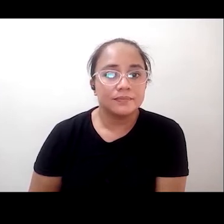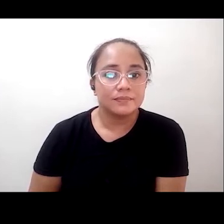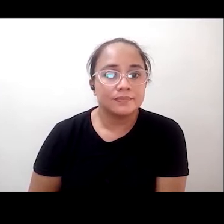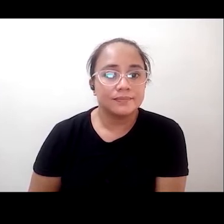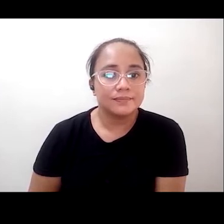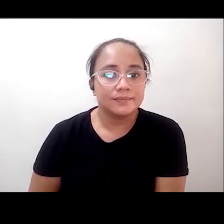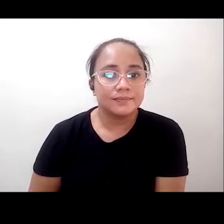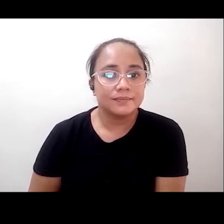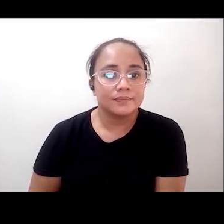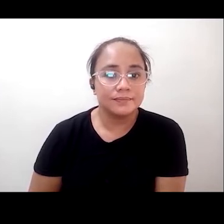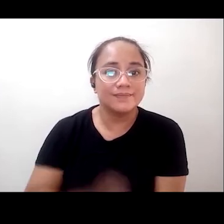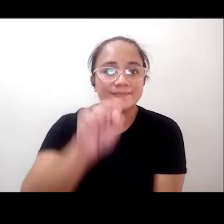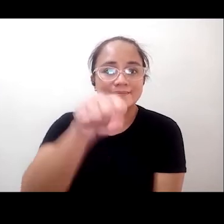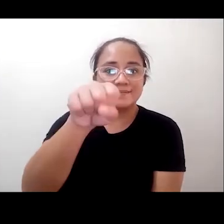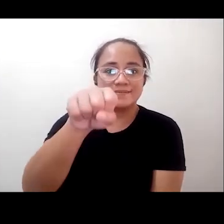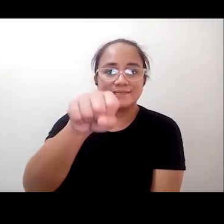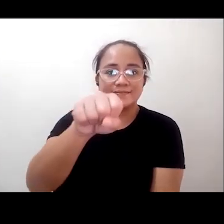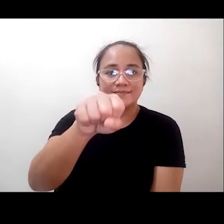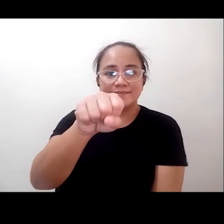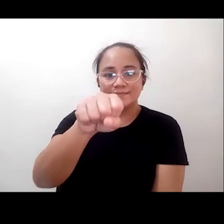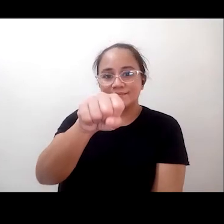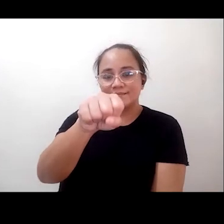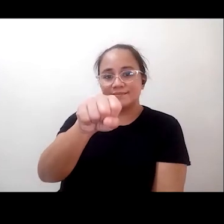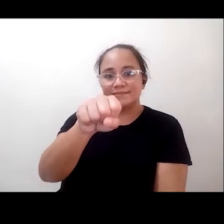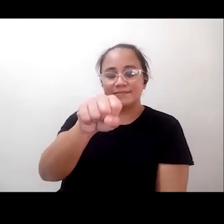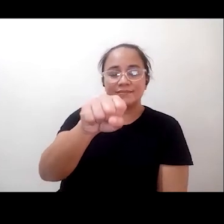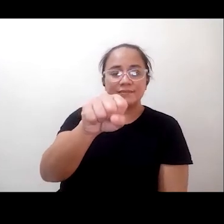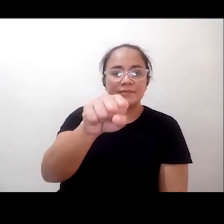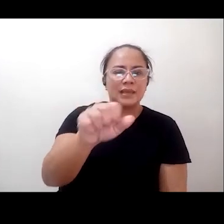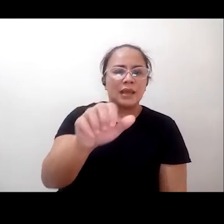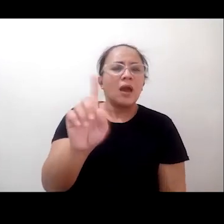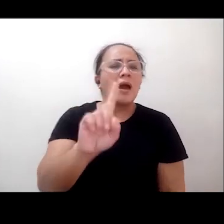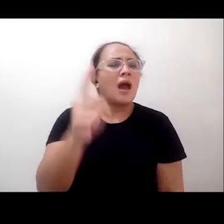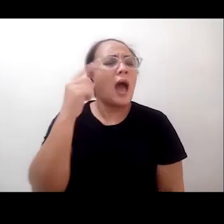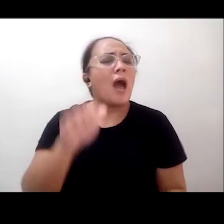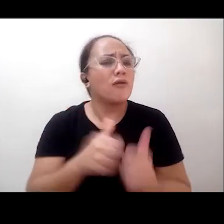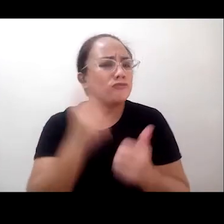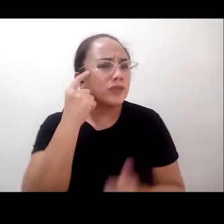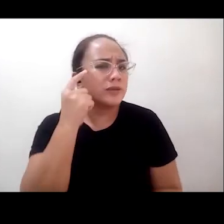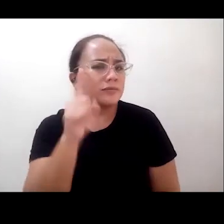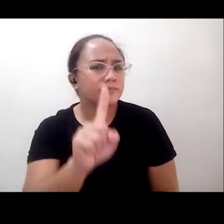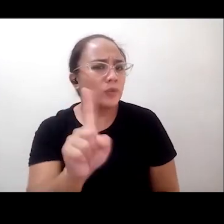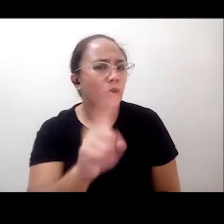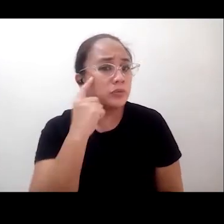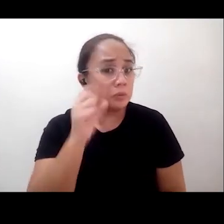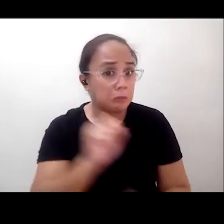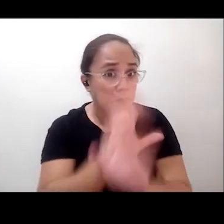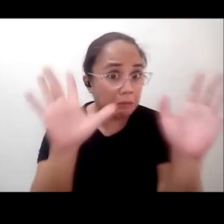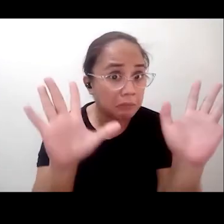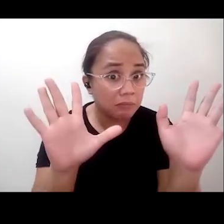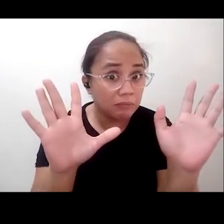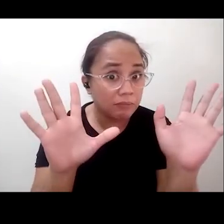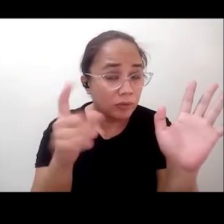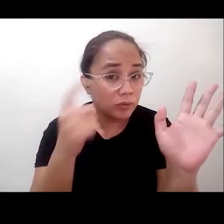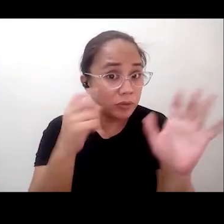Yes. How do you think about this? Is it clear?